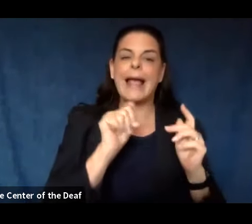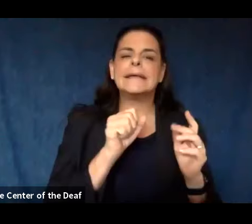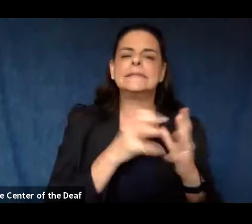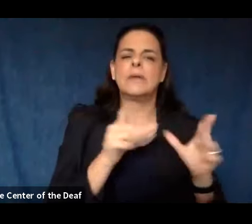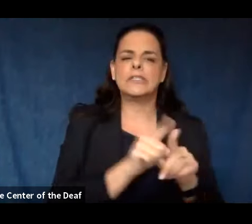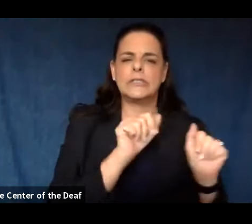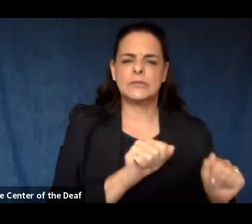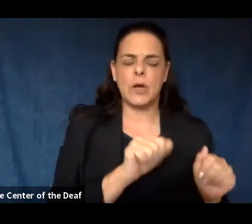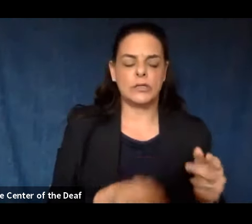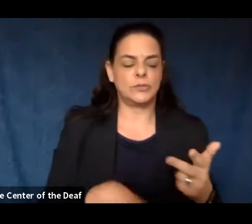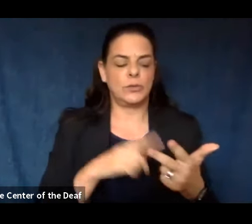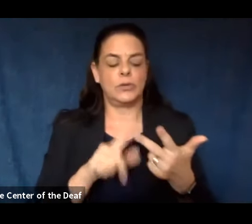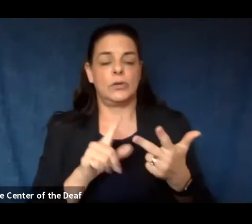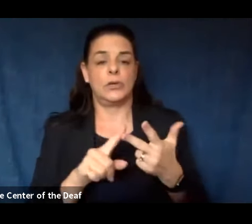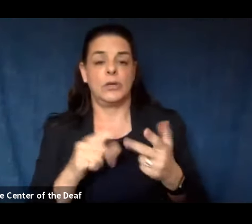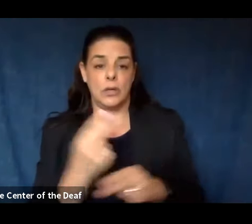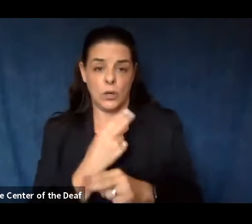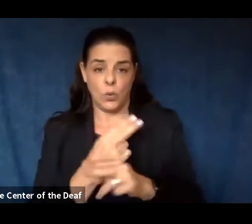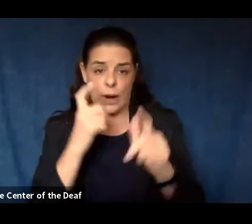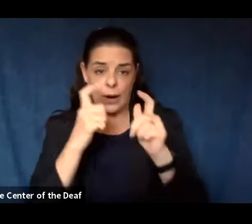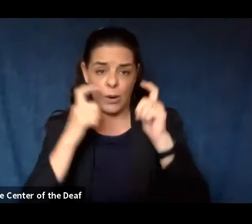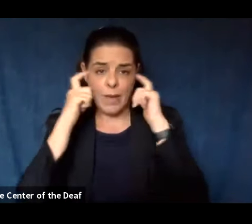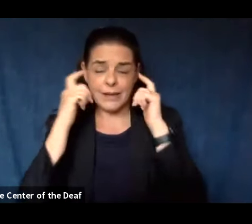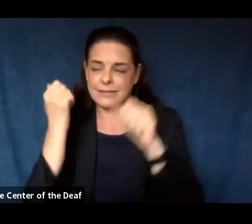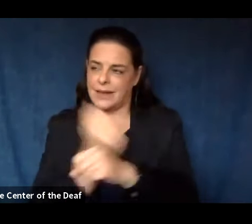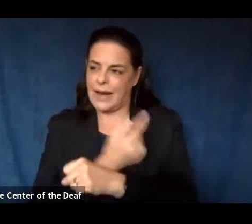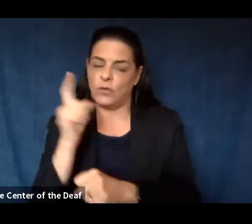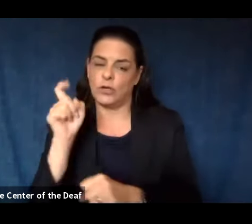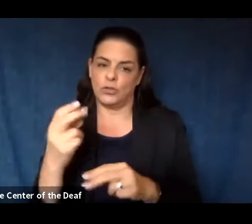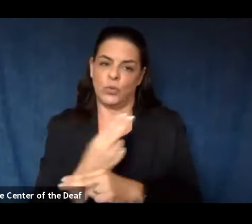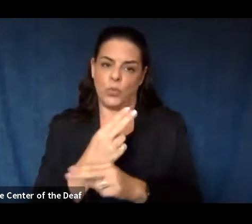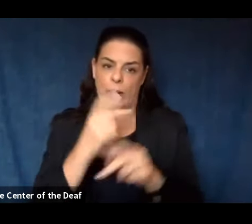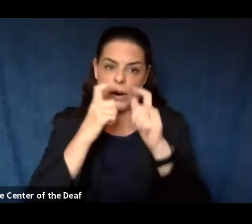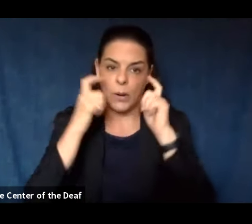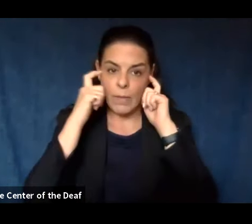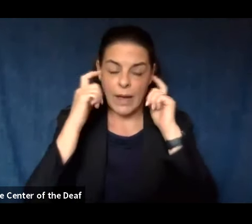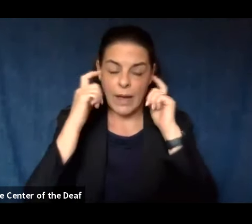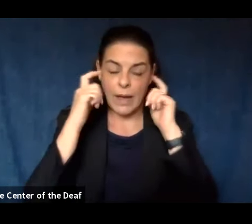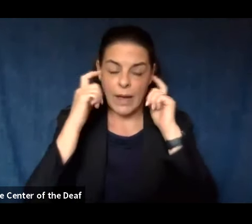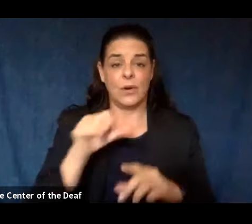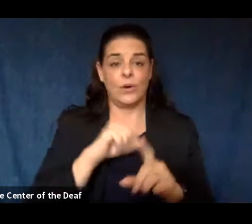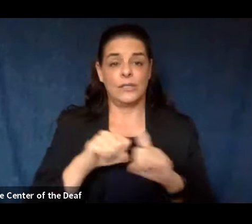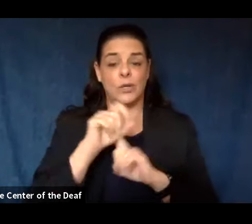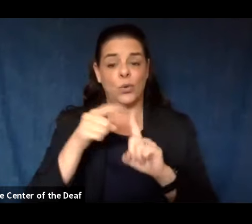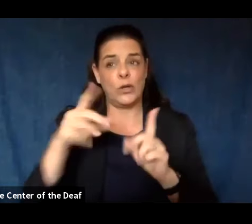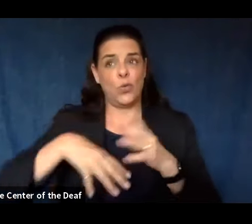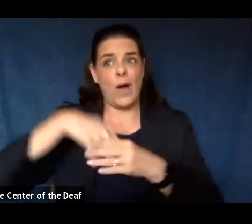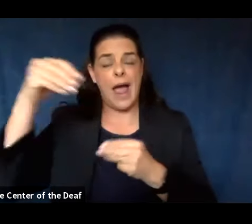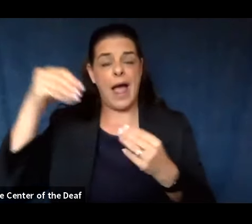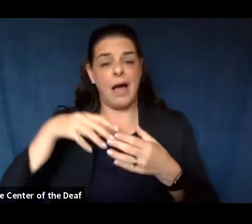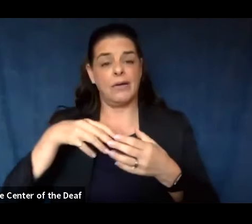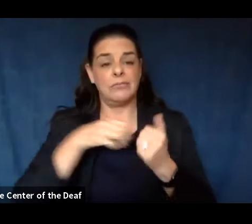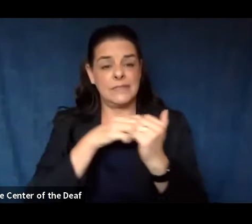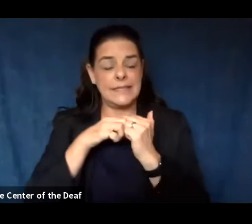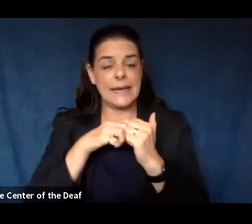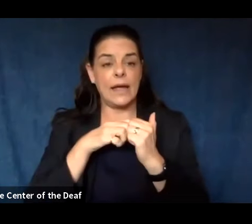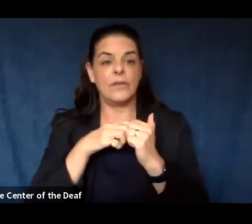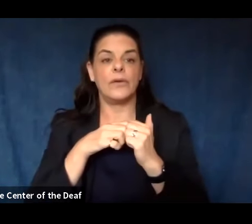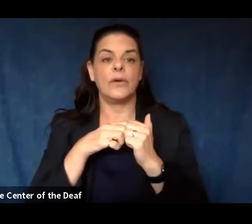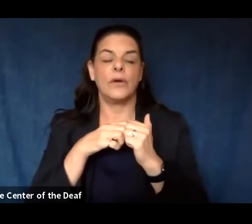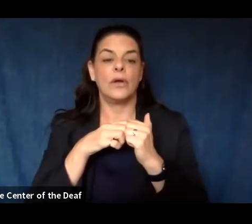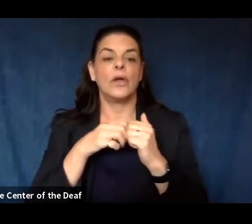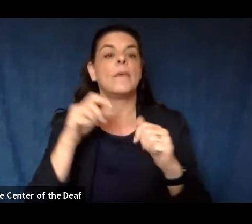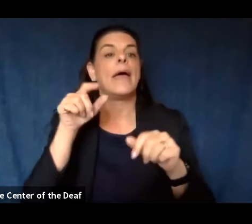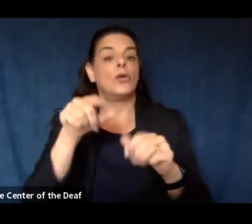that you're wearing a mask. Everybody should be wearing masks in these situations when they're going out together, that you are frequently